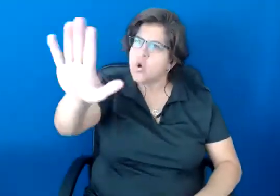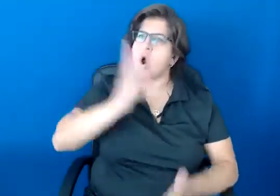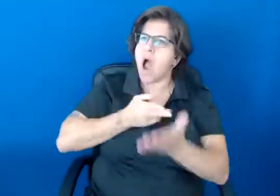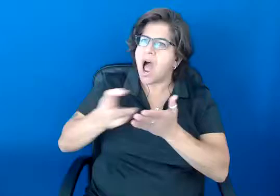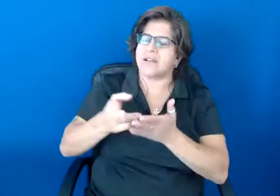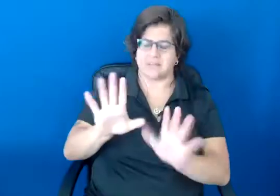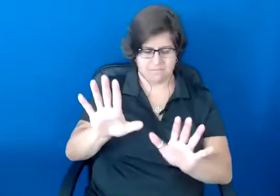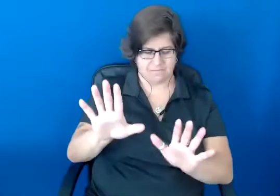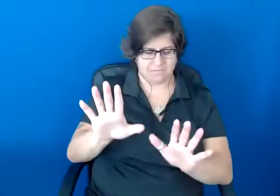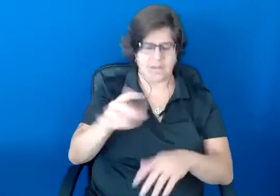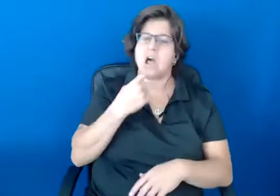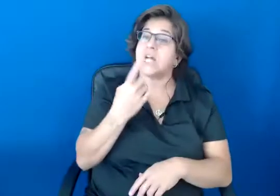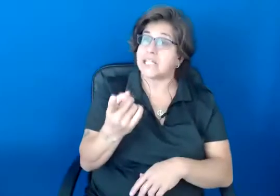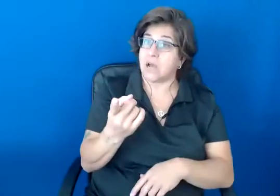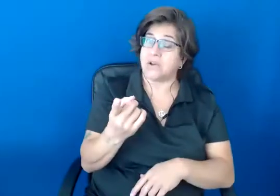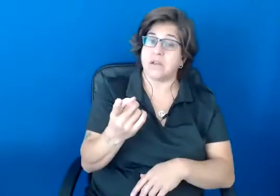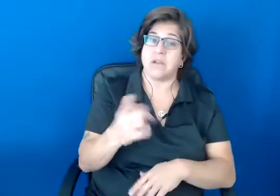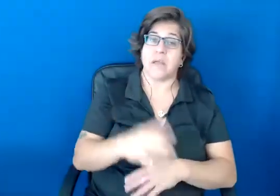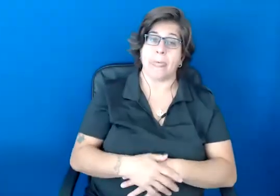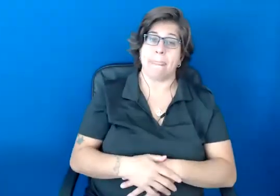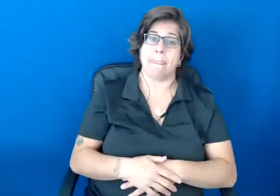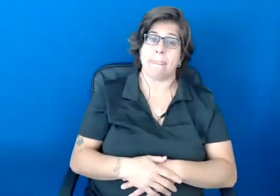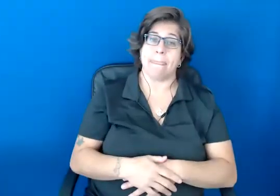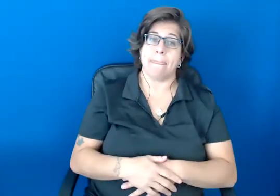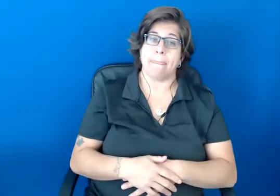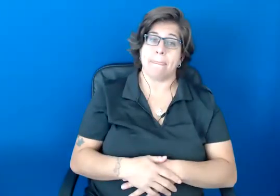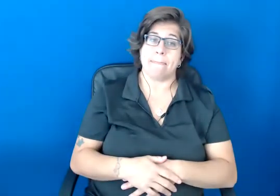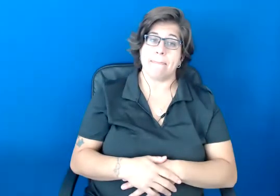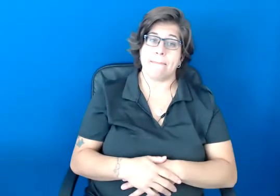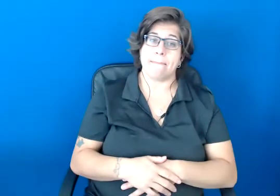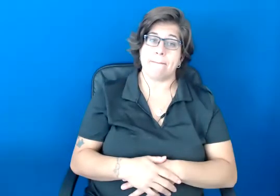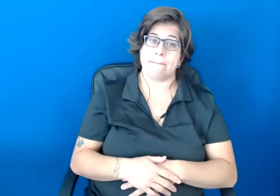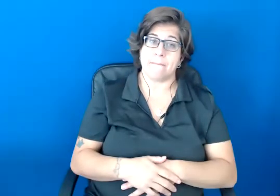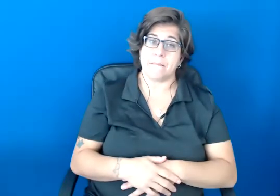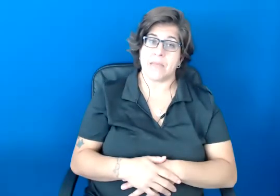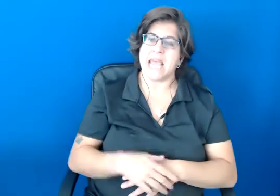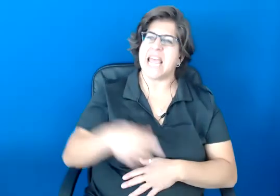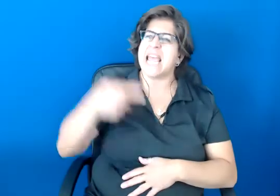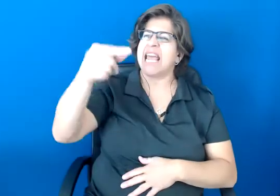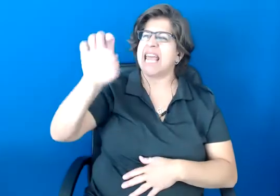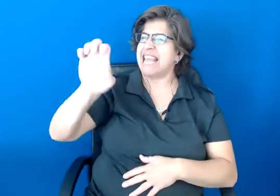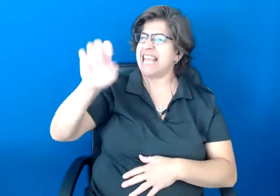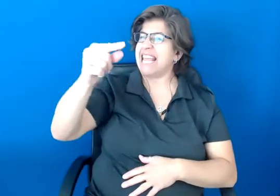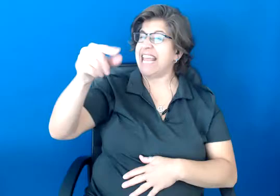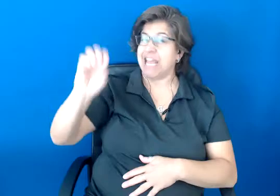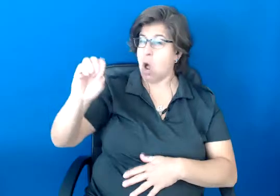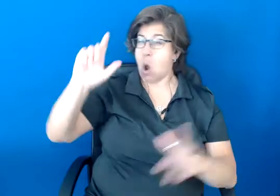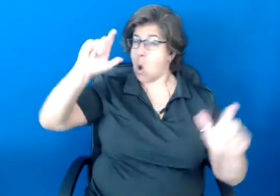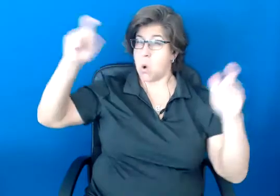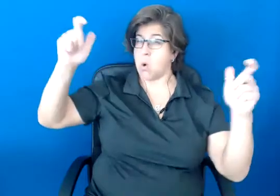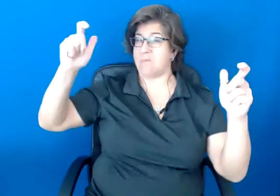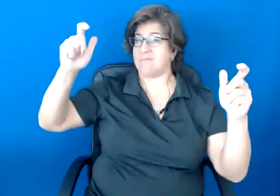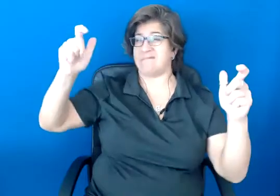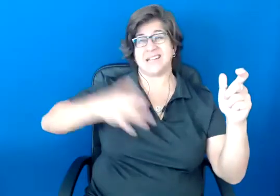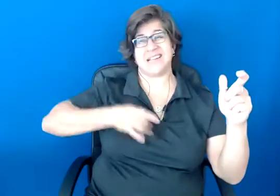And let me just tell you, it is very, very, the ego does not like